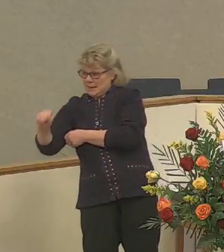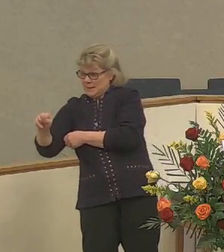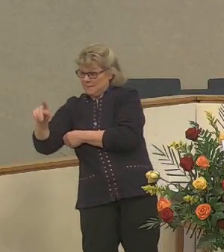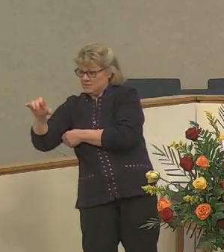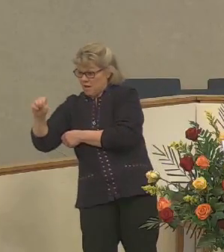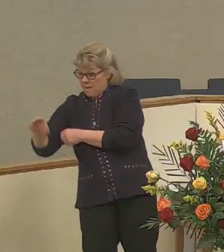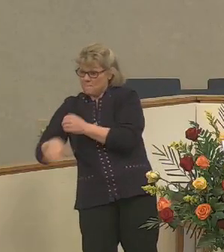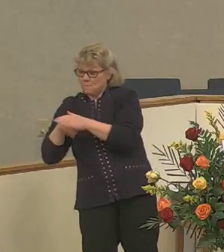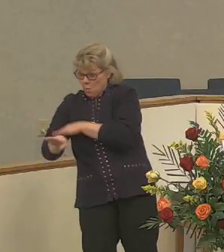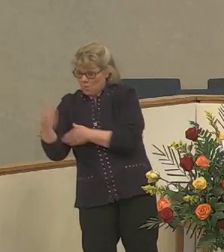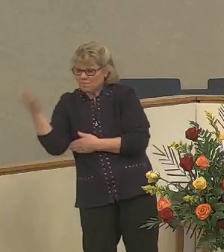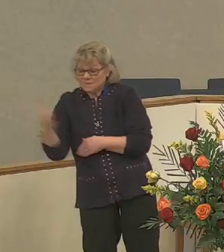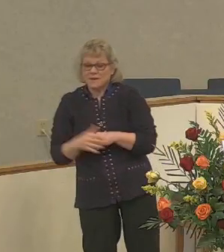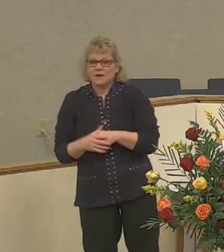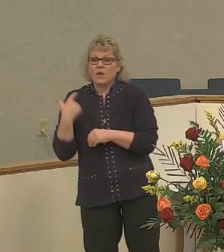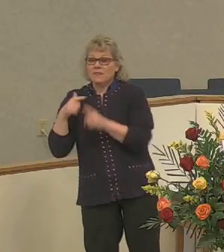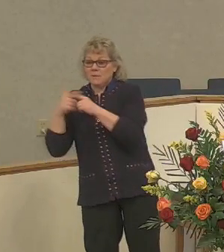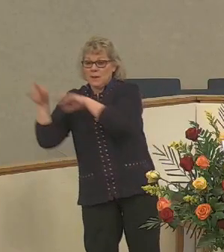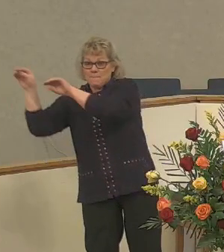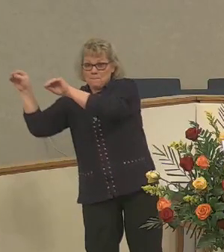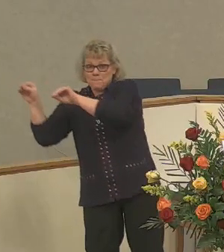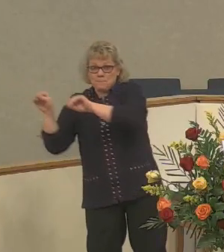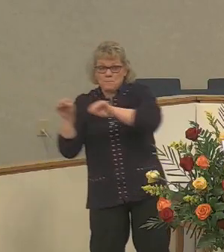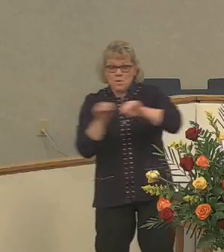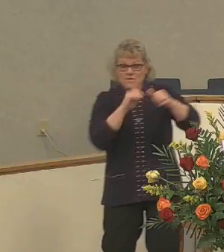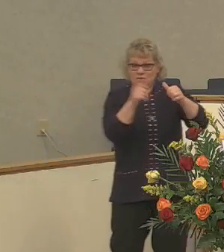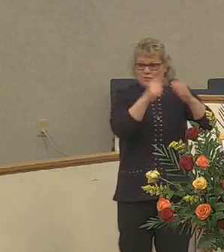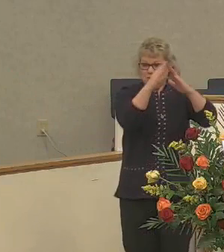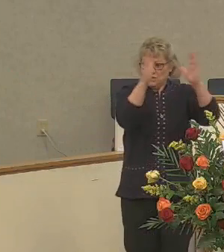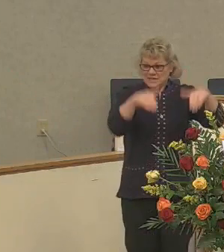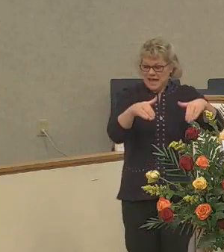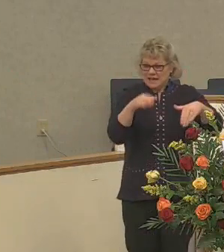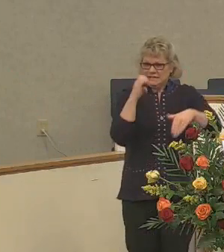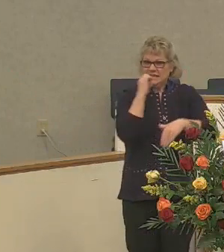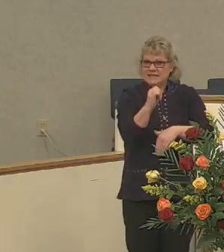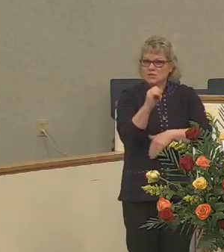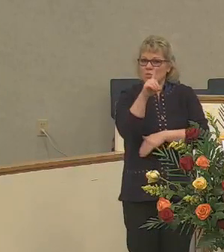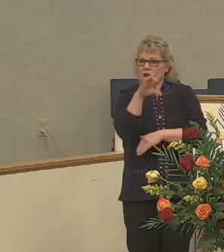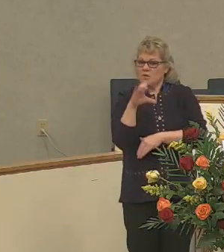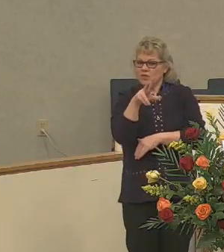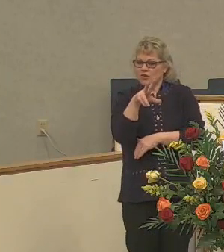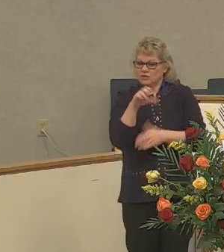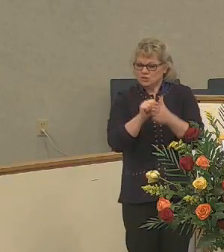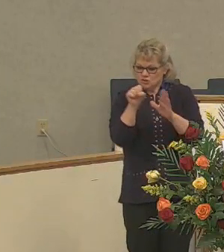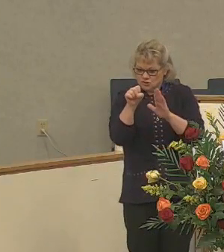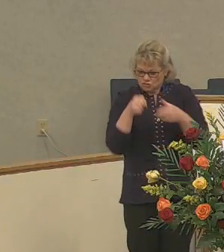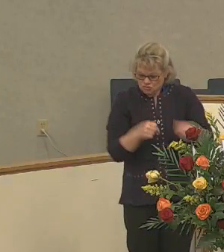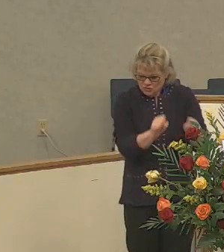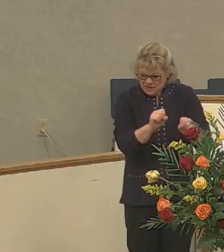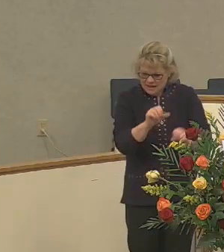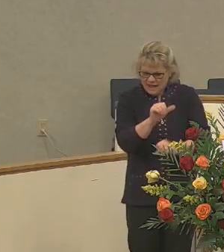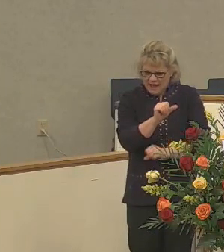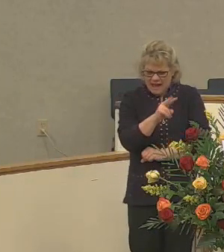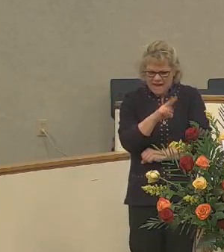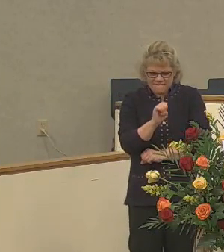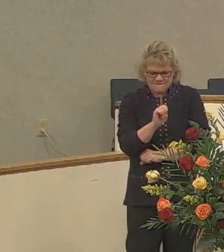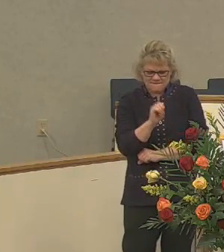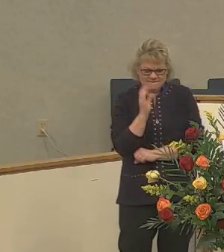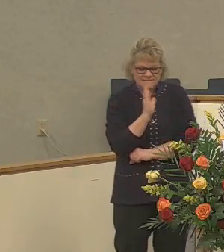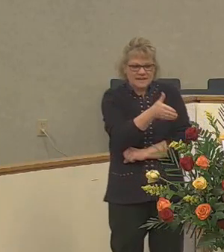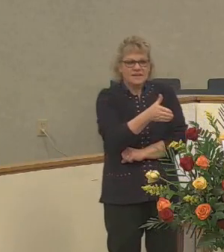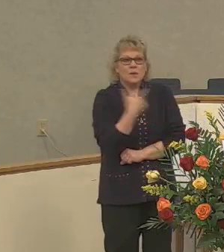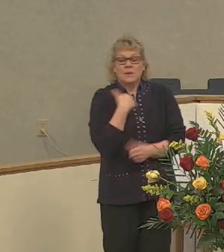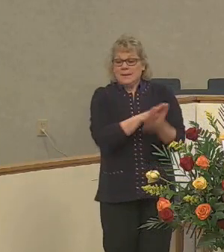born. We then moved to our first house on East 103rd Street off of Union Avenue. We